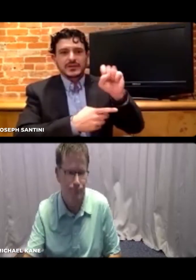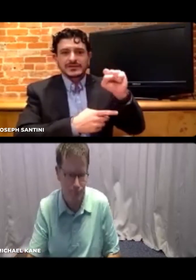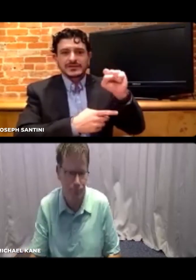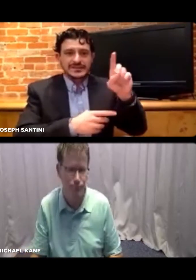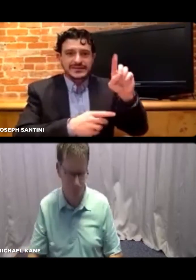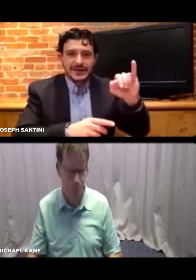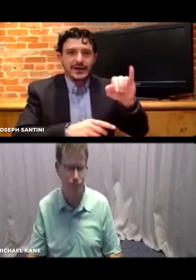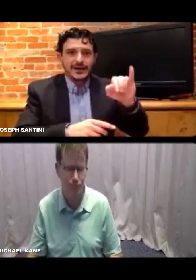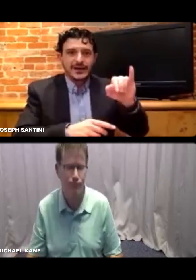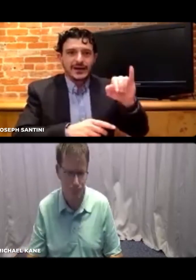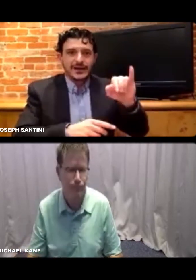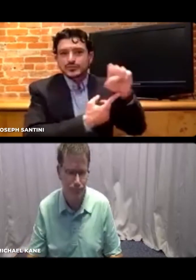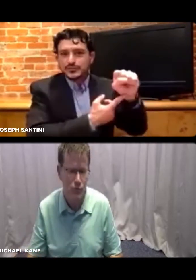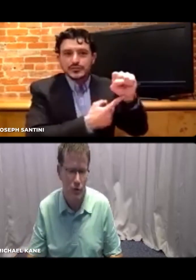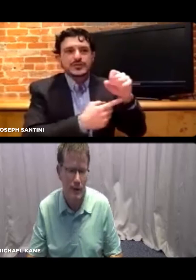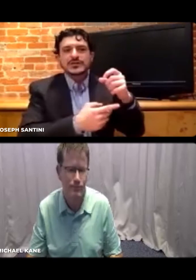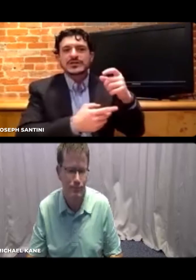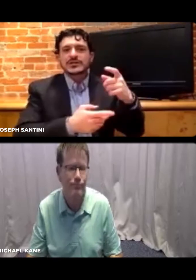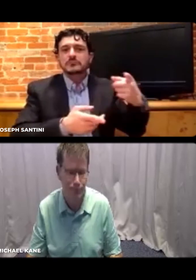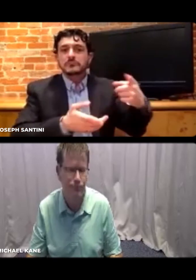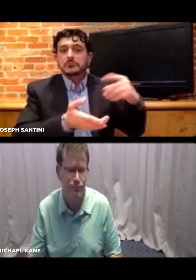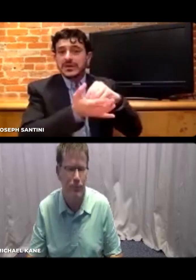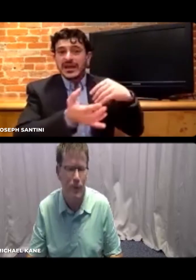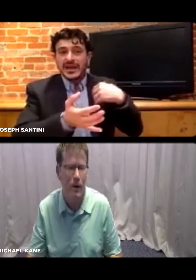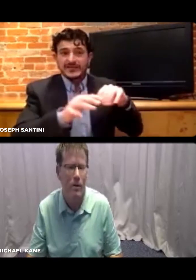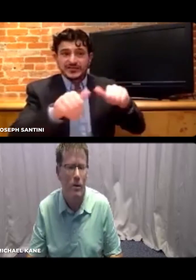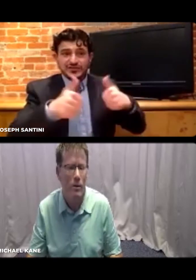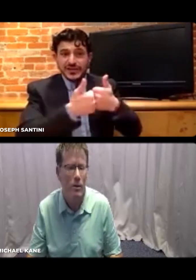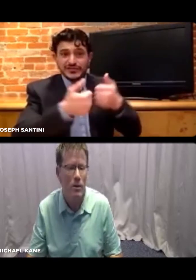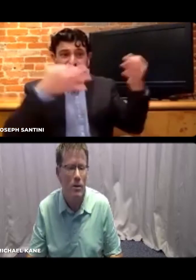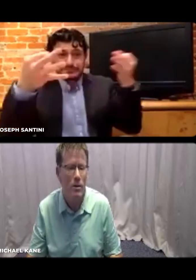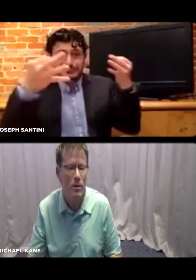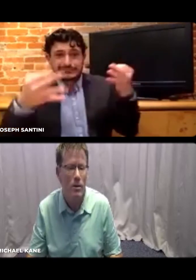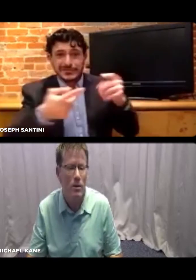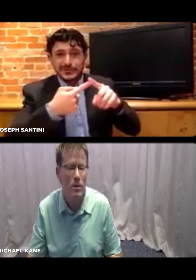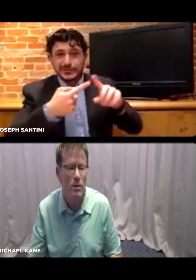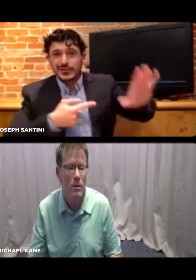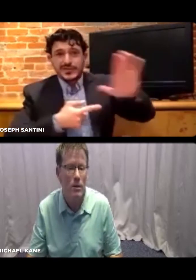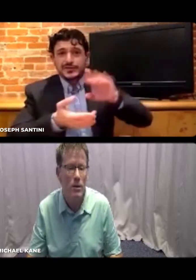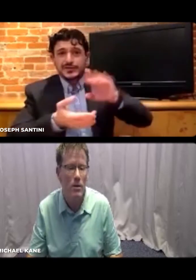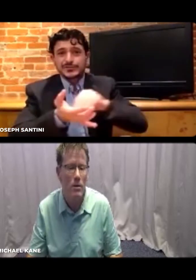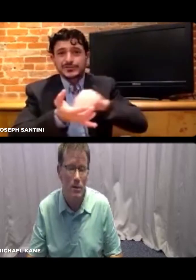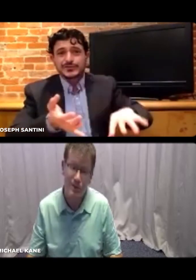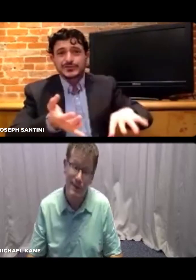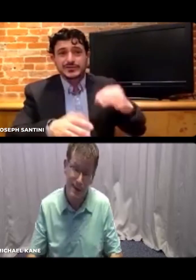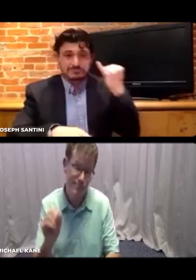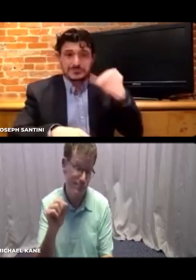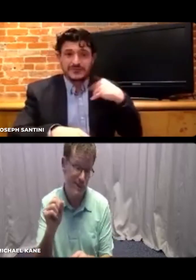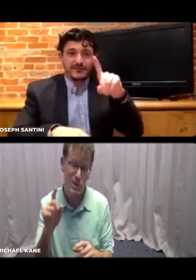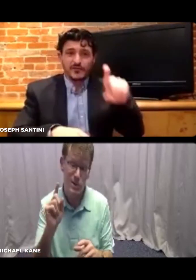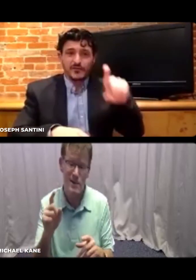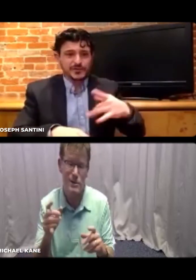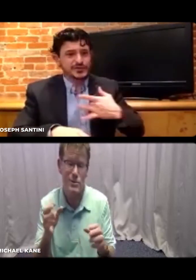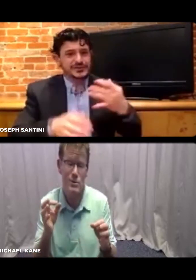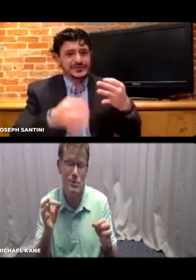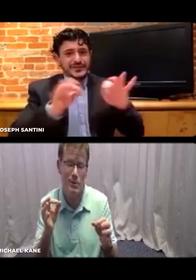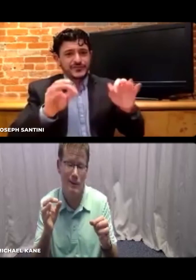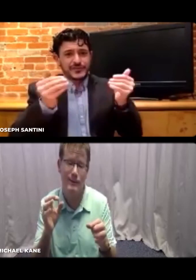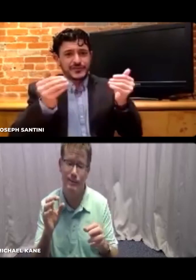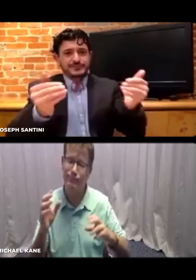SSI, SSDI, and do they have challenges explaining the difference between each to their deaf youth and deaf